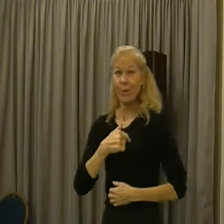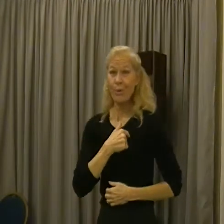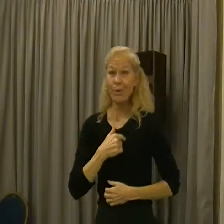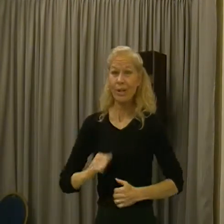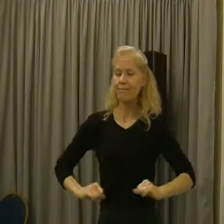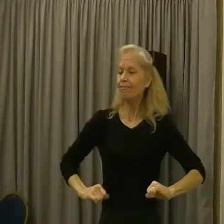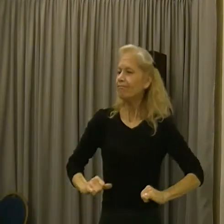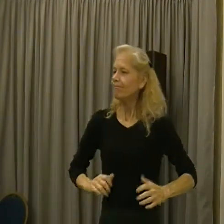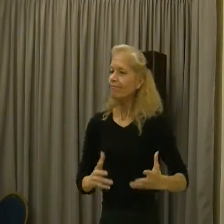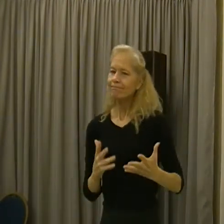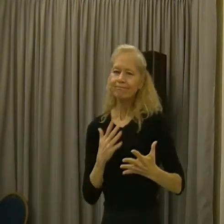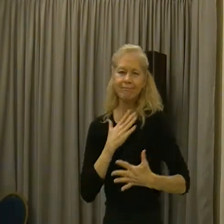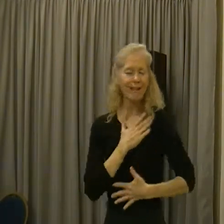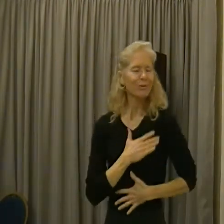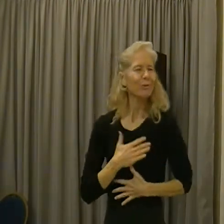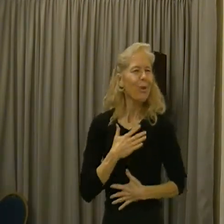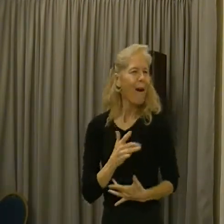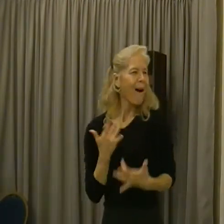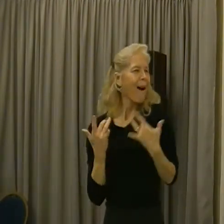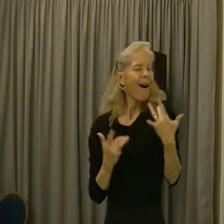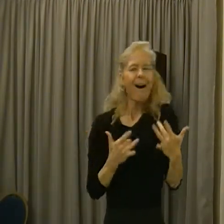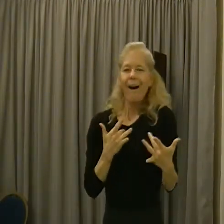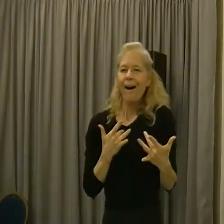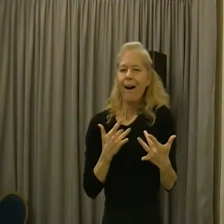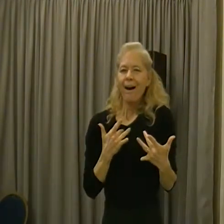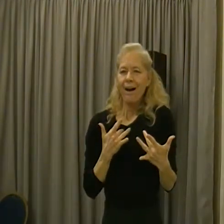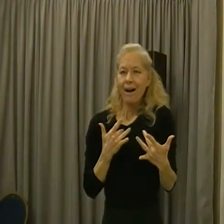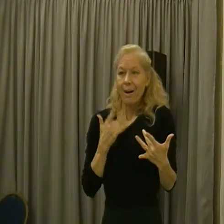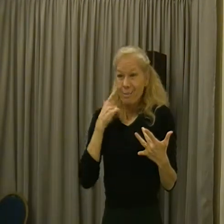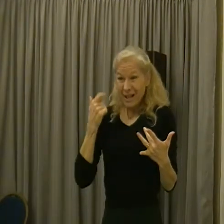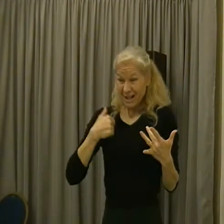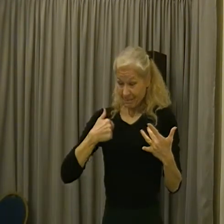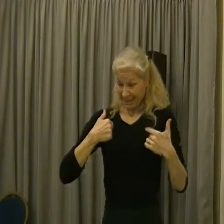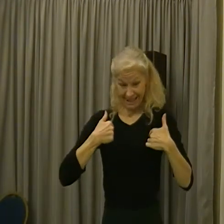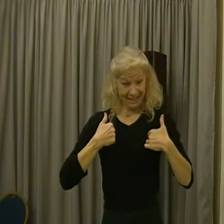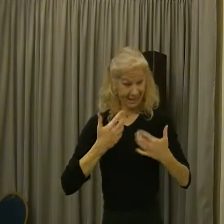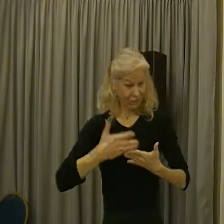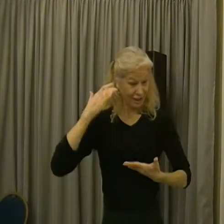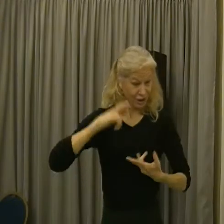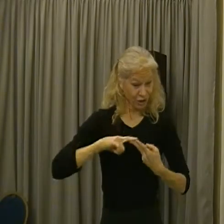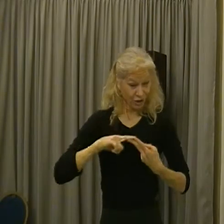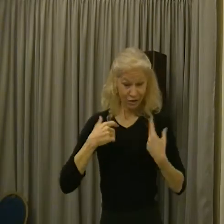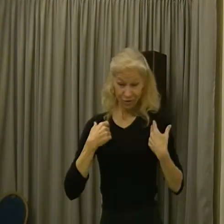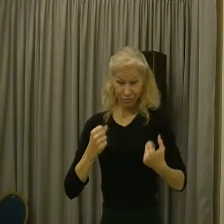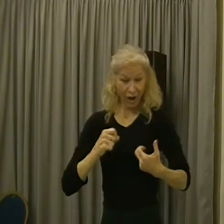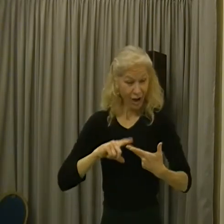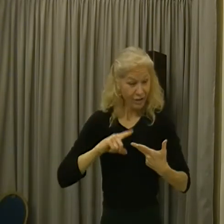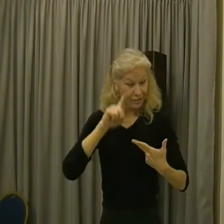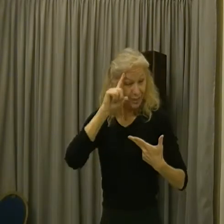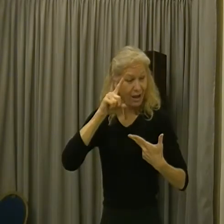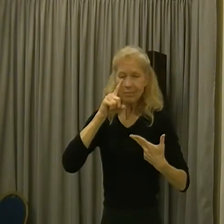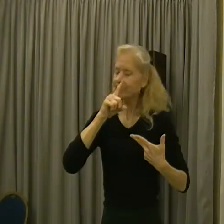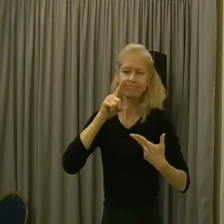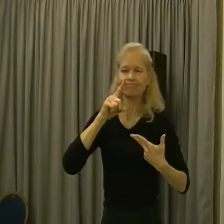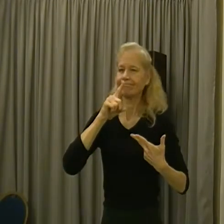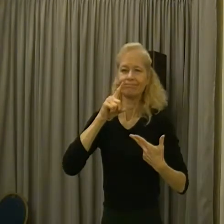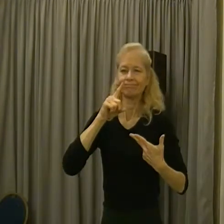Man's glory, we have to put others down. God says, I'm going to reach out to you. What else do we see that is worthy of glory?